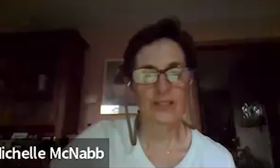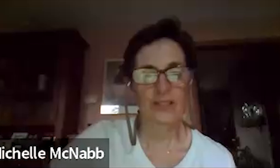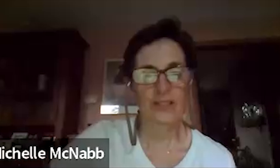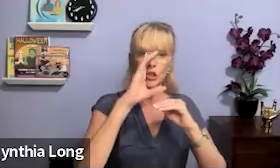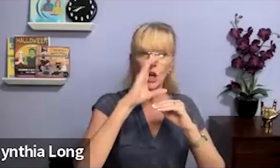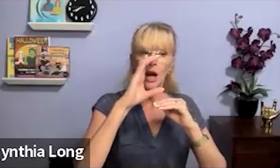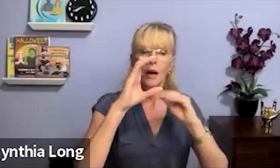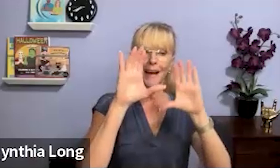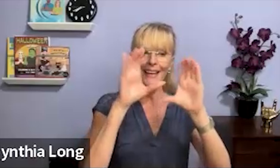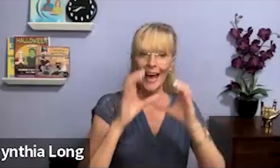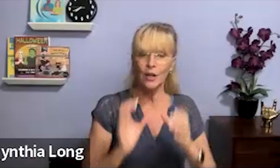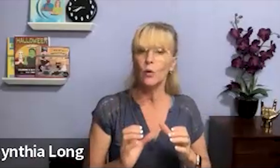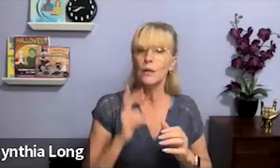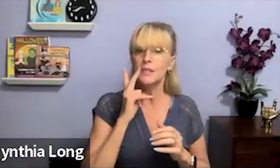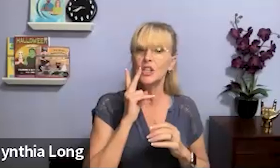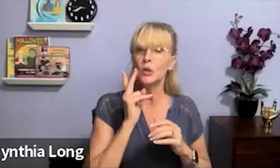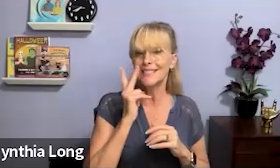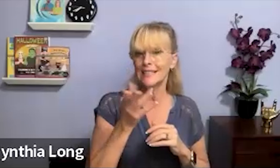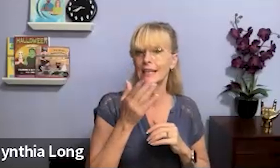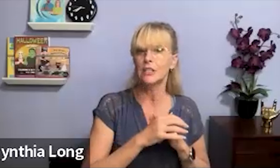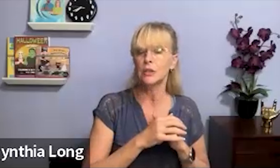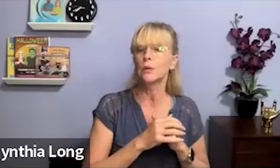can search by categories and you will see that too.